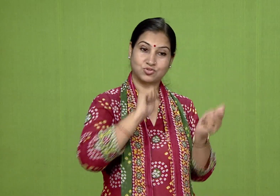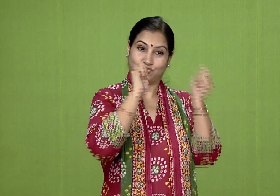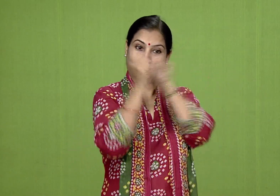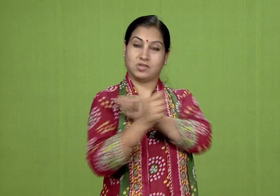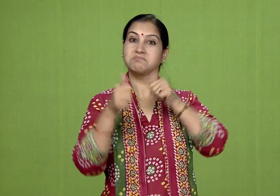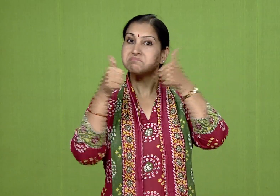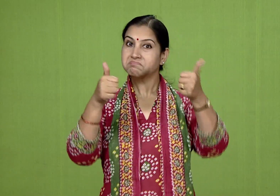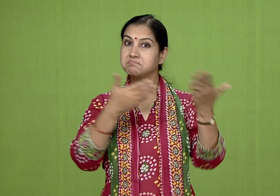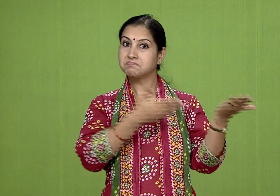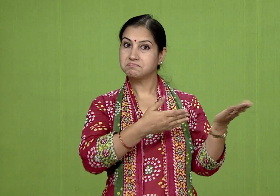achievers.